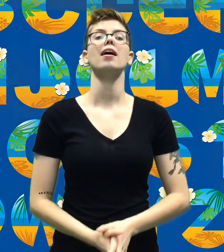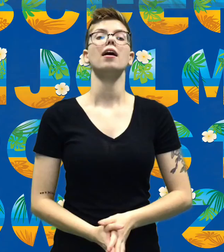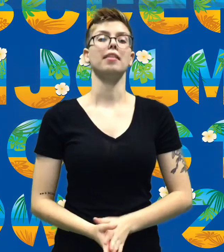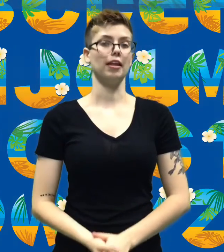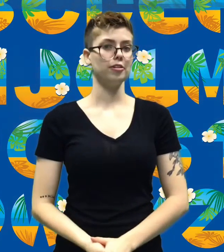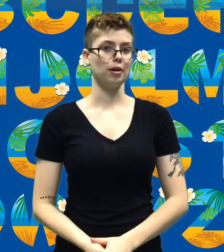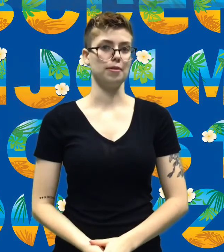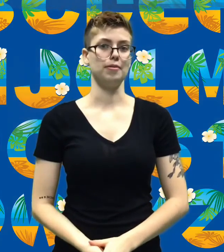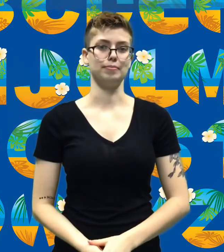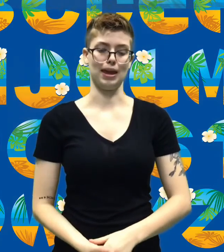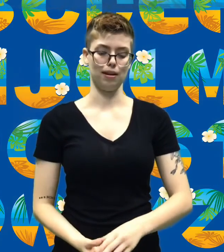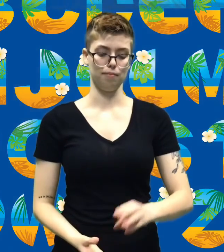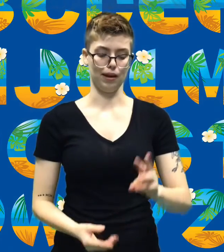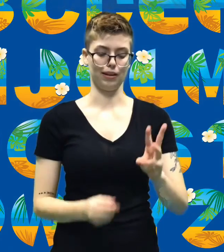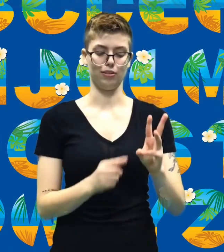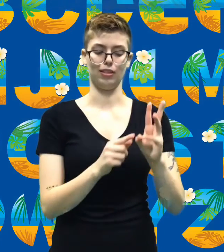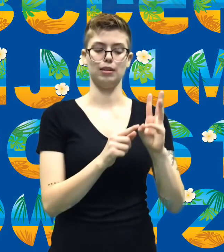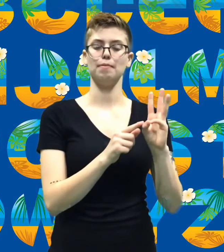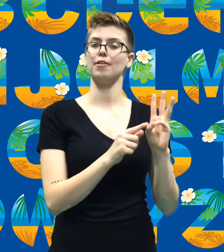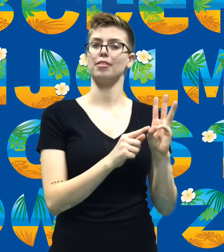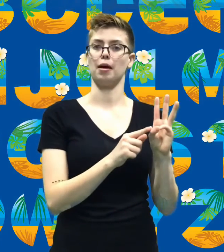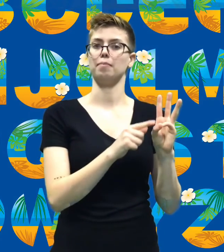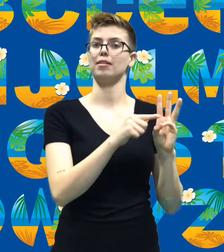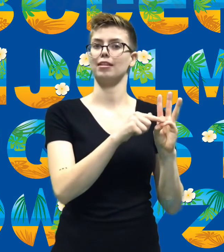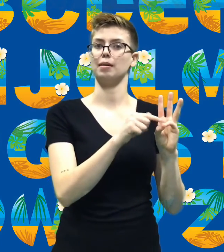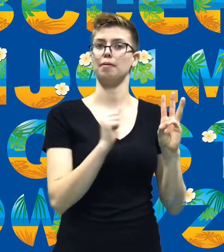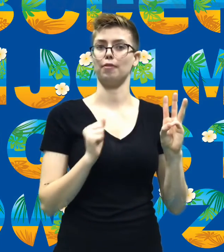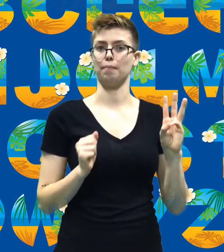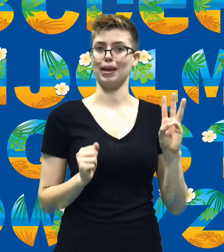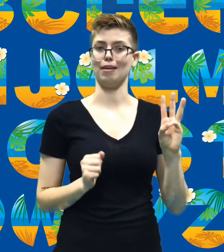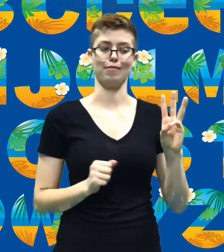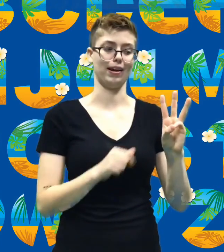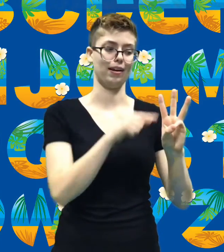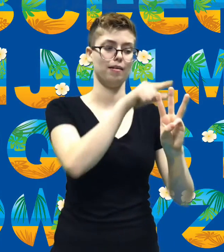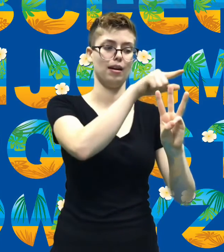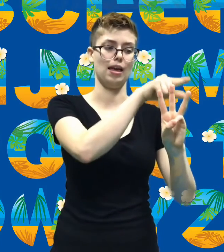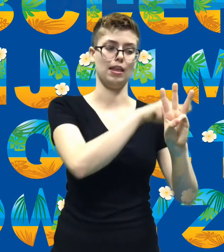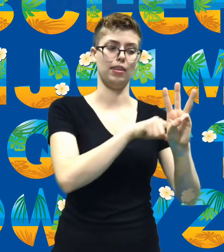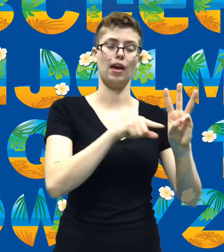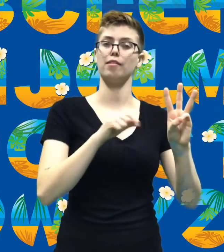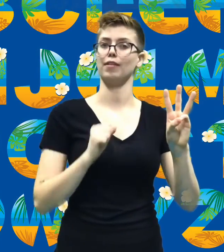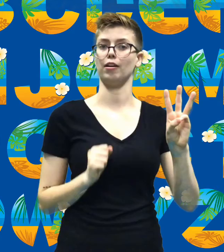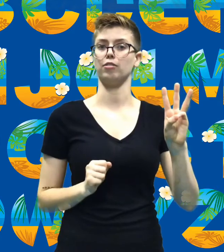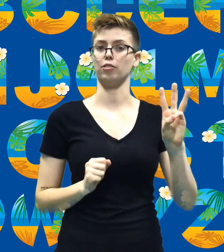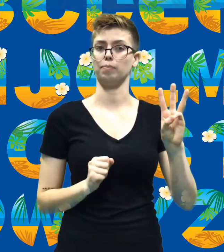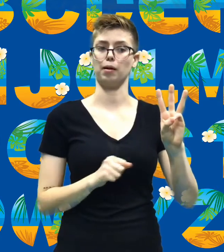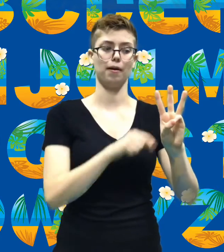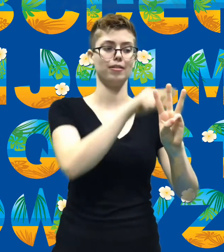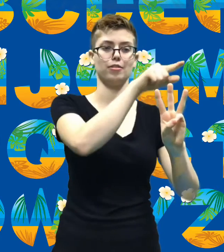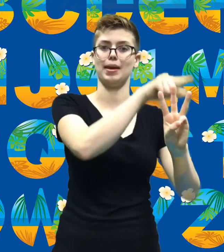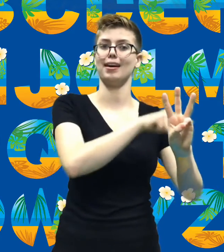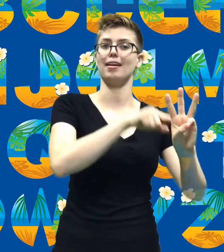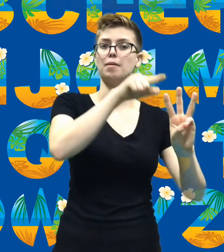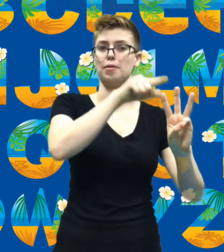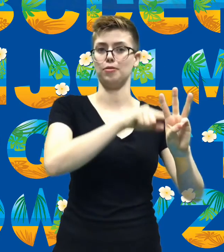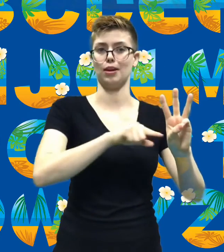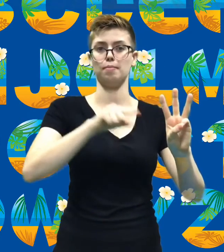The letter W is made by touching the tip of your thumb to the tip of your pinky finger, and then the other fingers are spread apart to make a W shape.